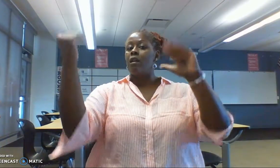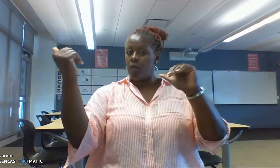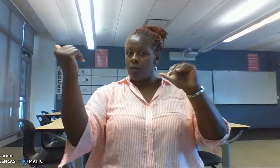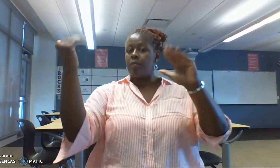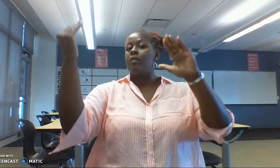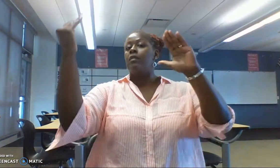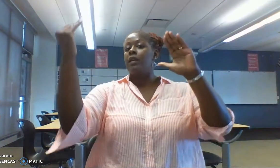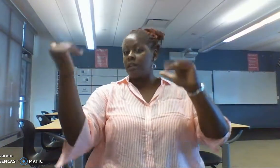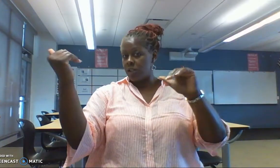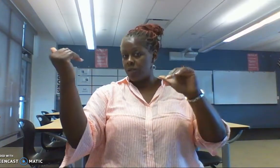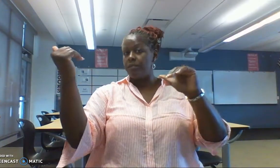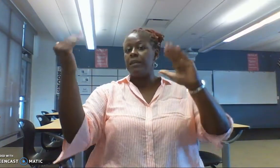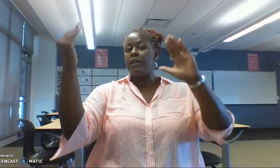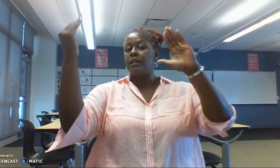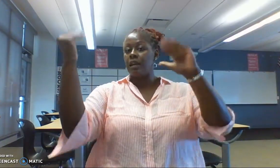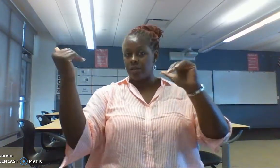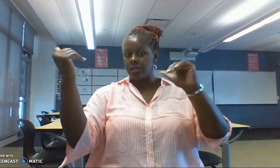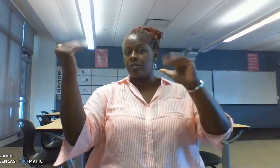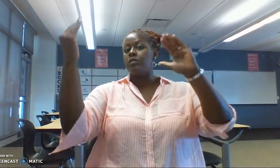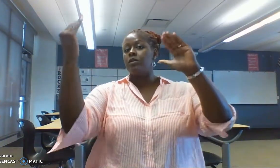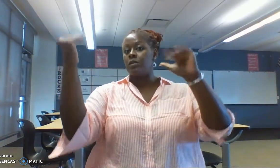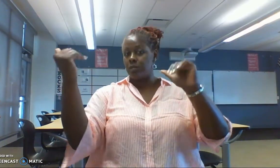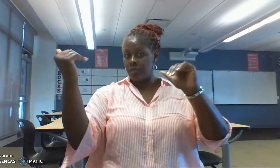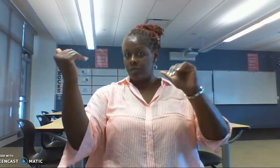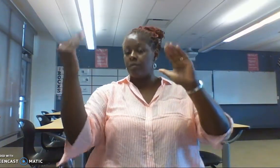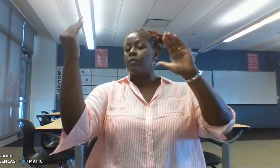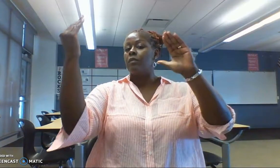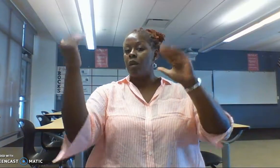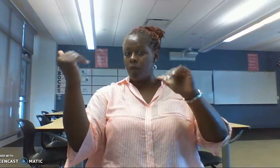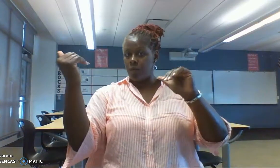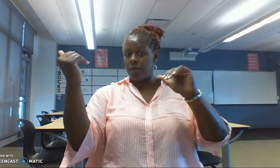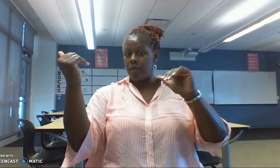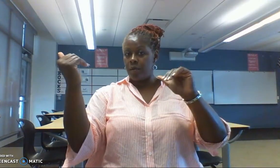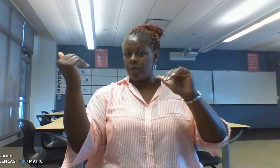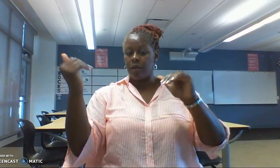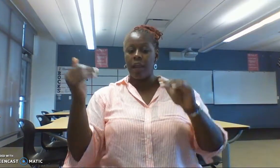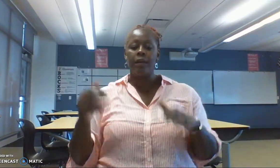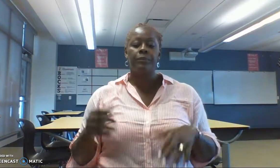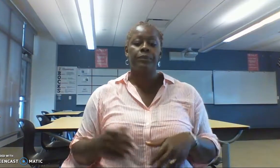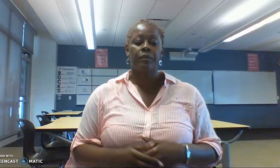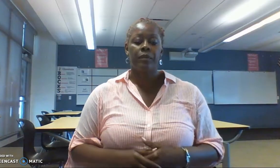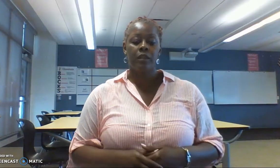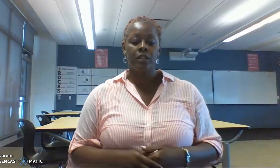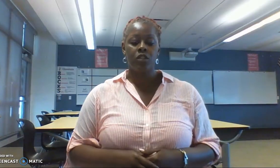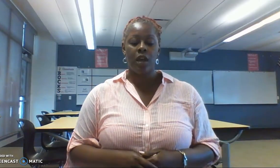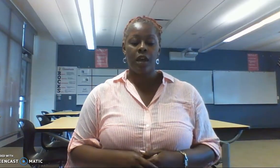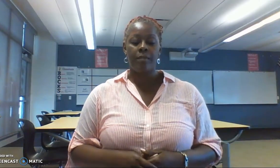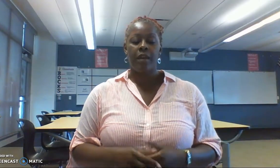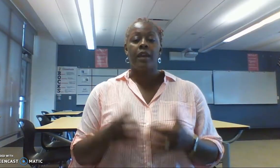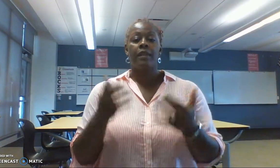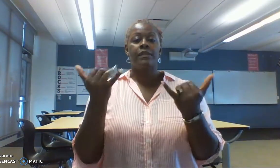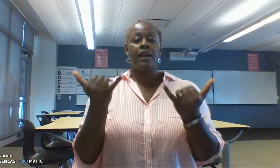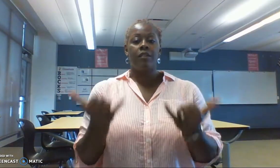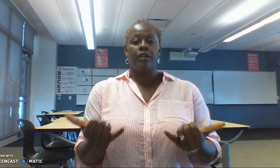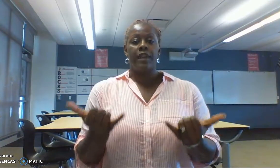Hope. Unless the beat allows us to do 2. Hope. Okay? Good job. The sign for